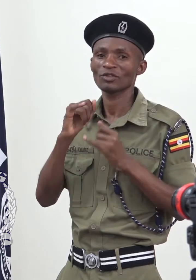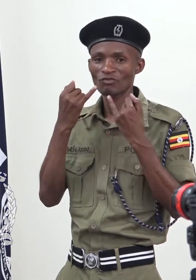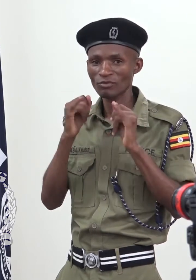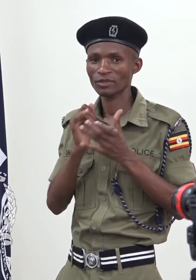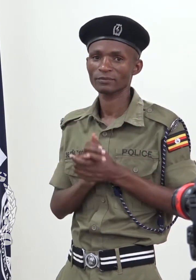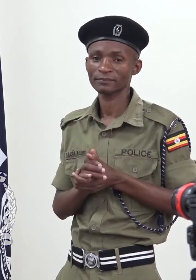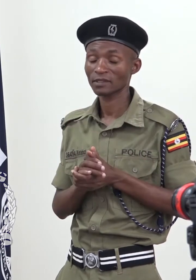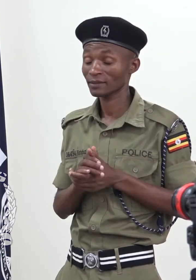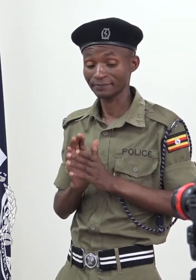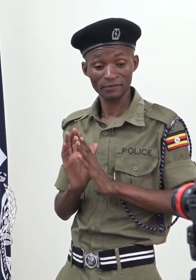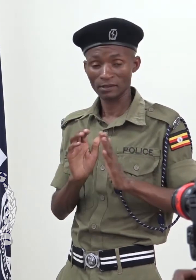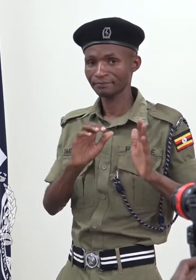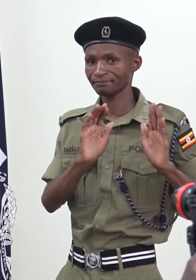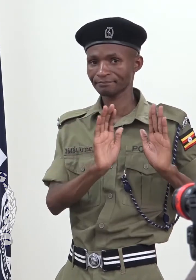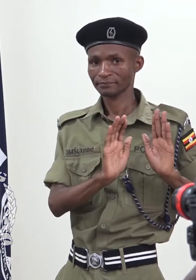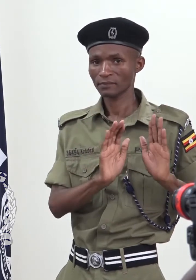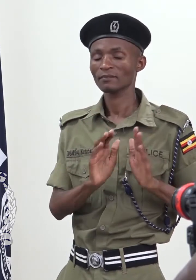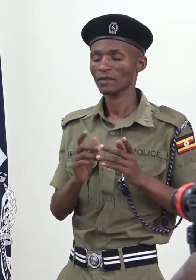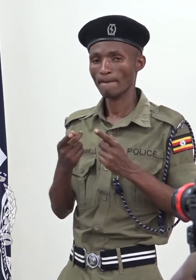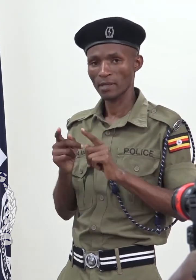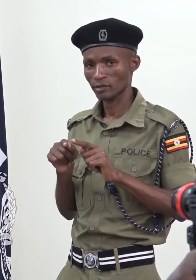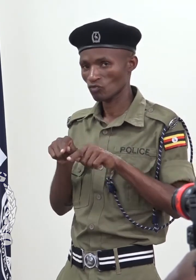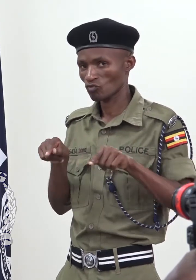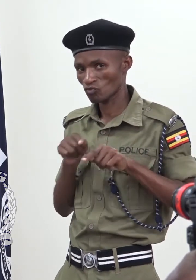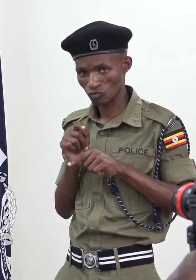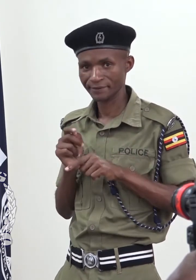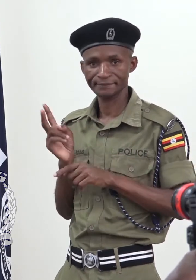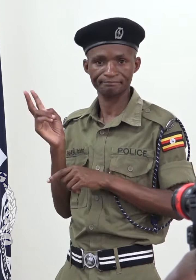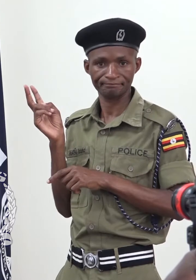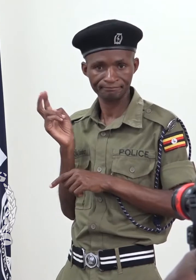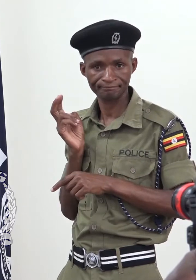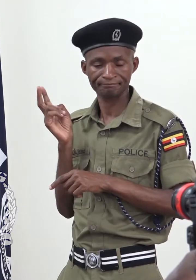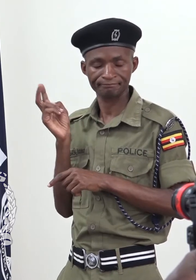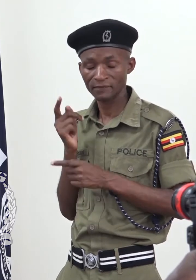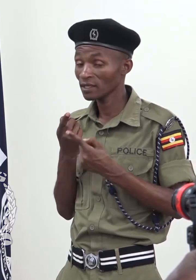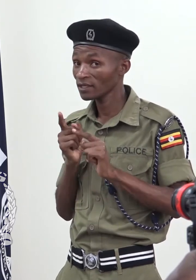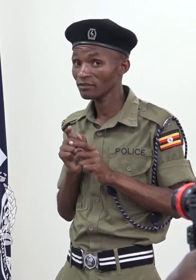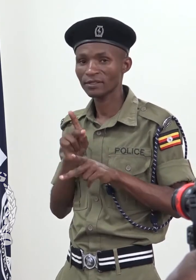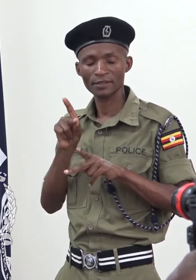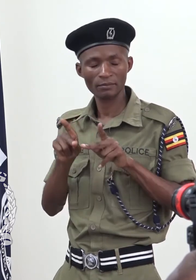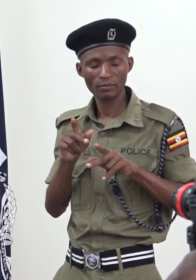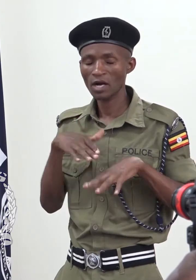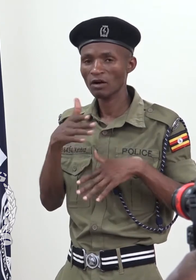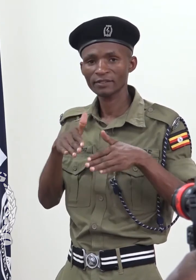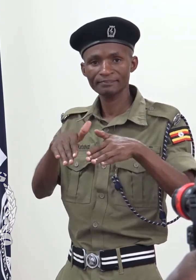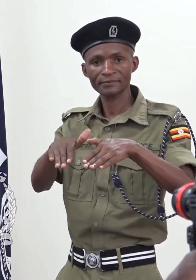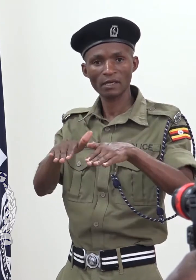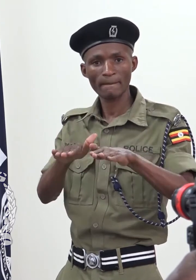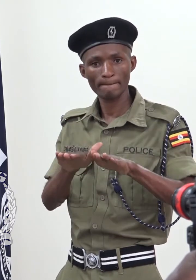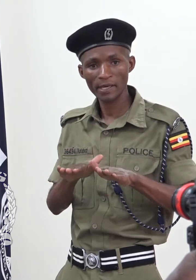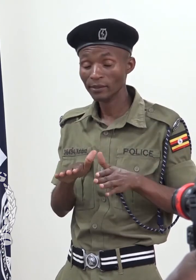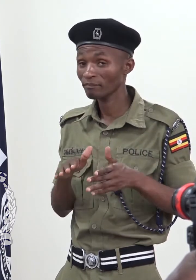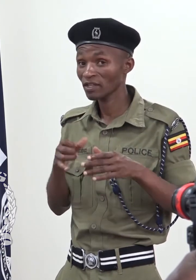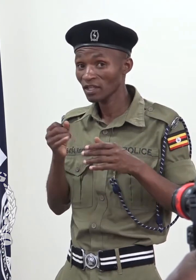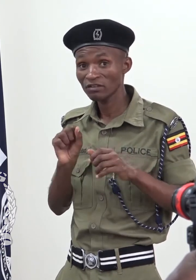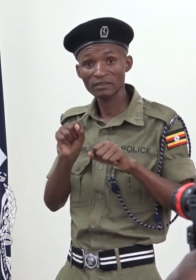So that is that, but we shall listen to a number of people after the burial, and where